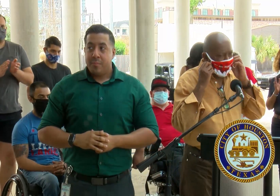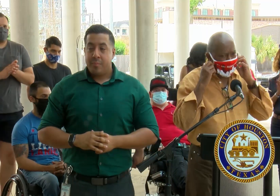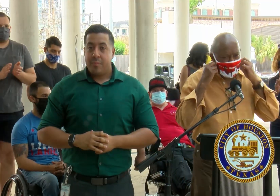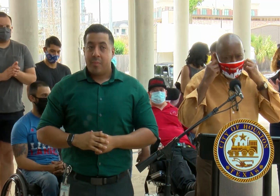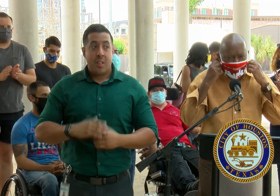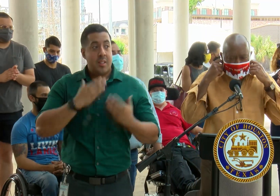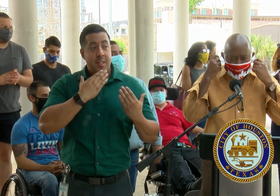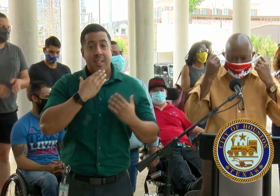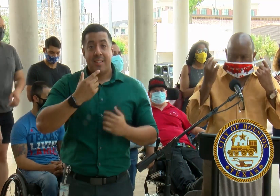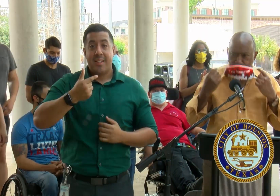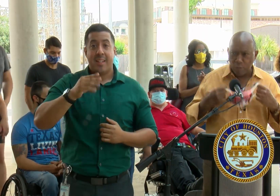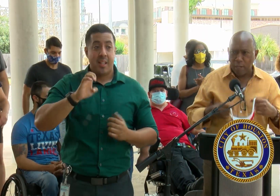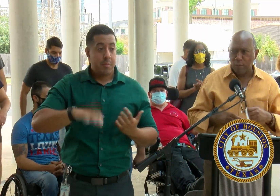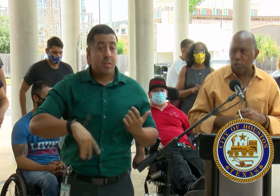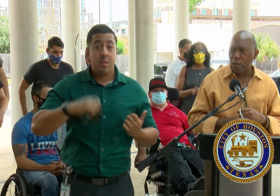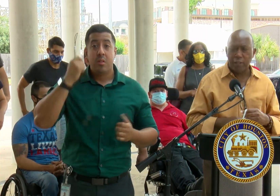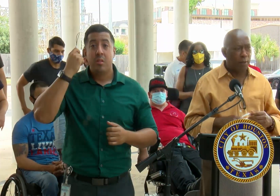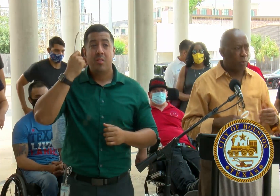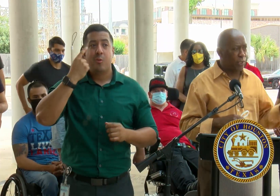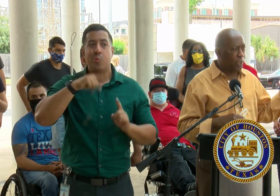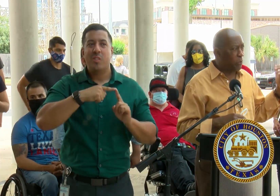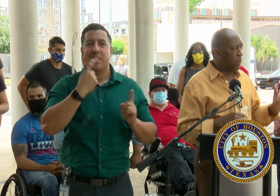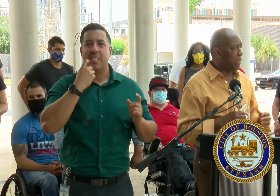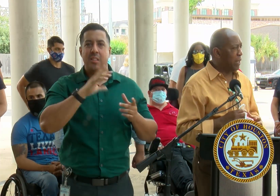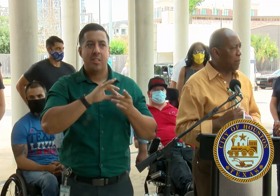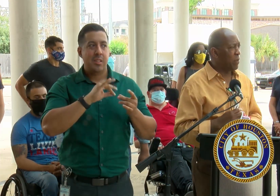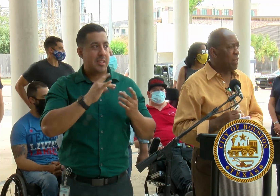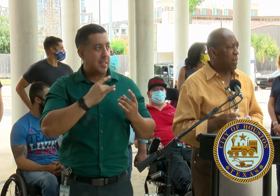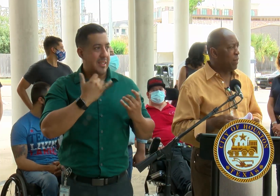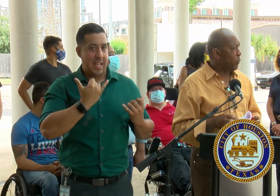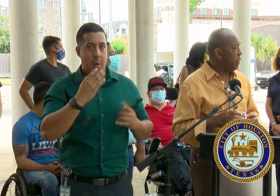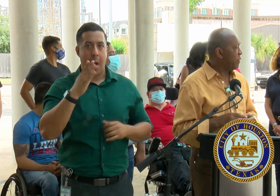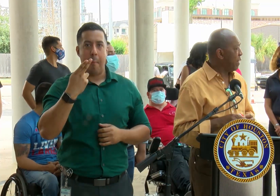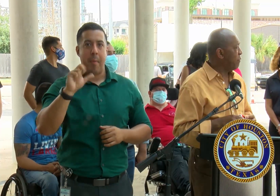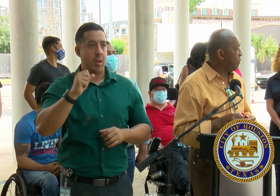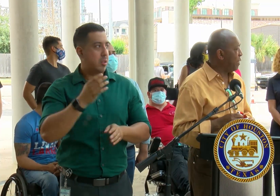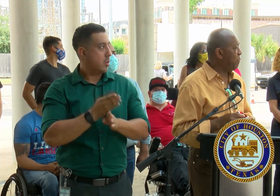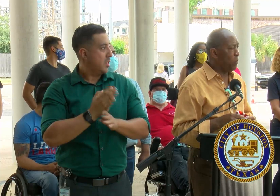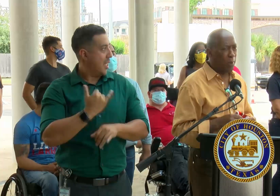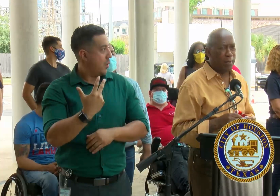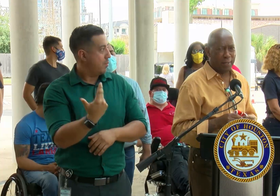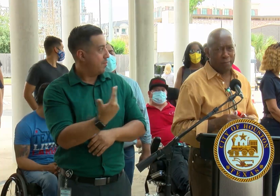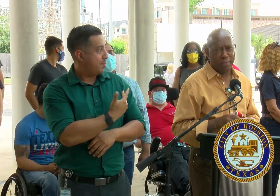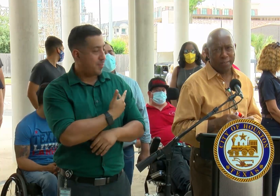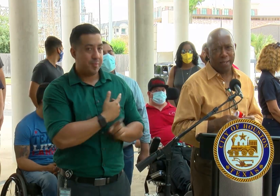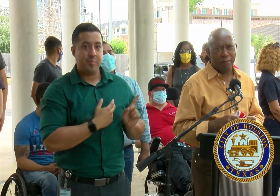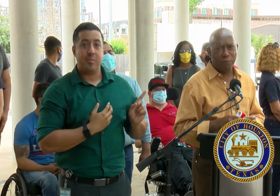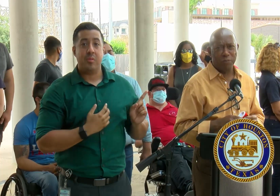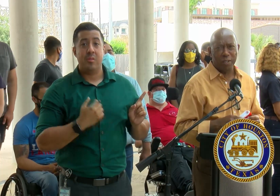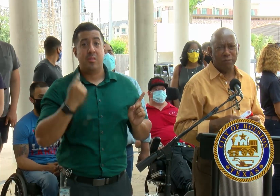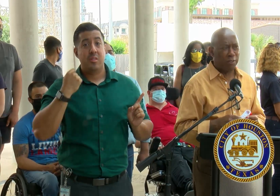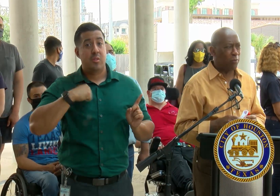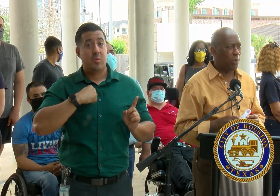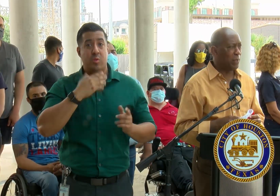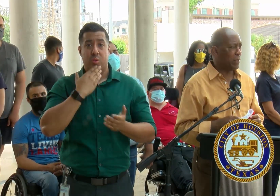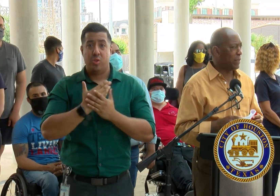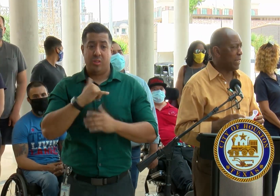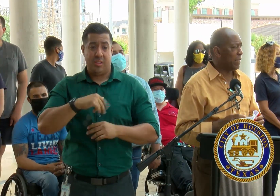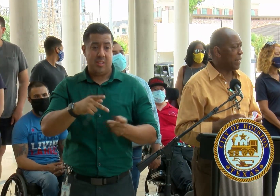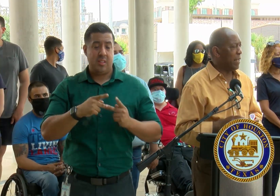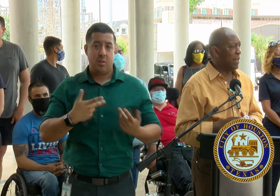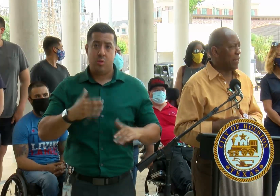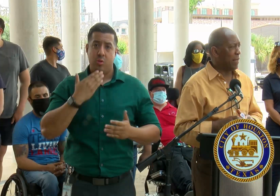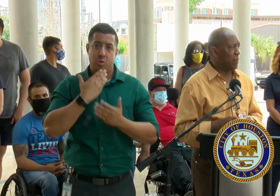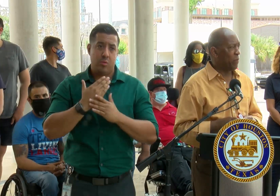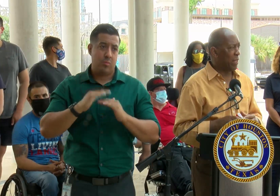Thanks, Gabe. And as you can see while he was talking, the bus is pulling up. We've done very well at this site. We've done very well at this